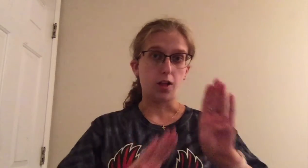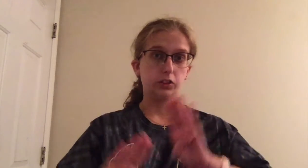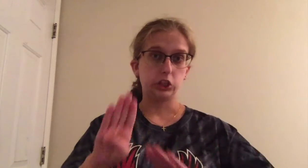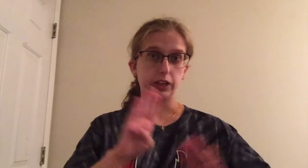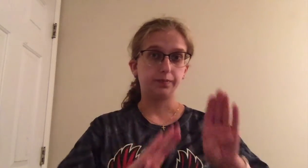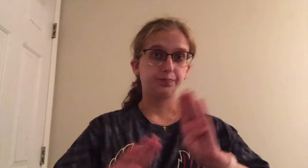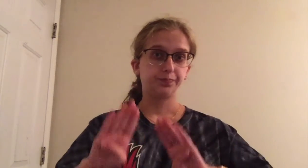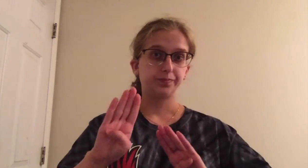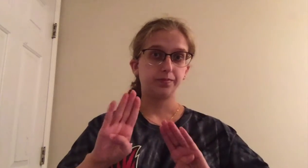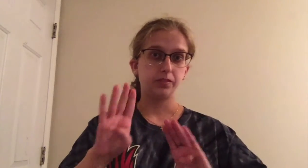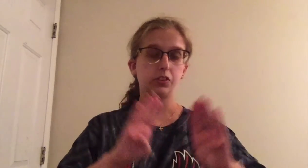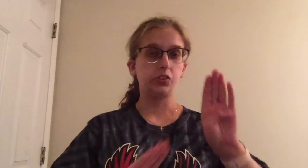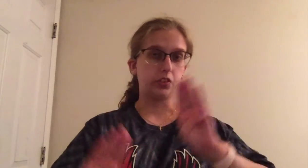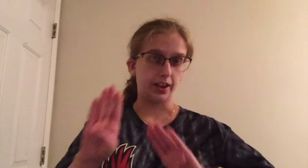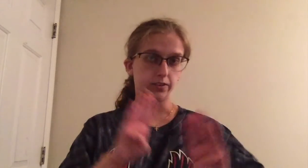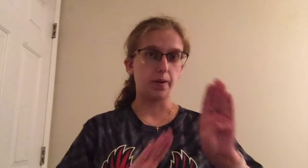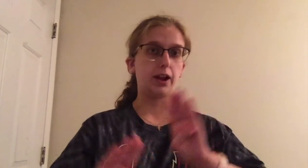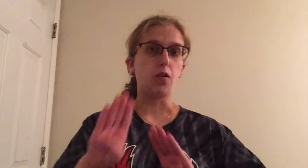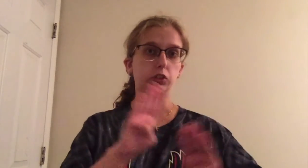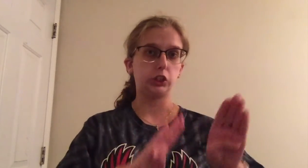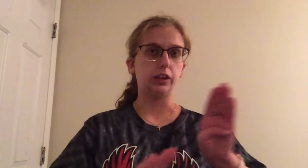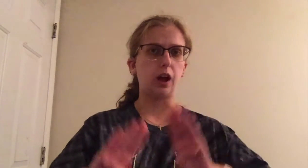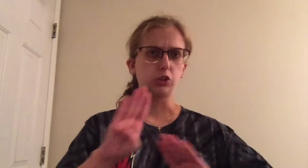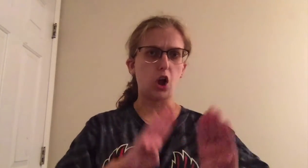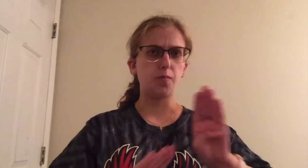biology. This is the sign for biology, and I'll talk more about